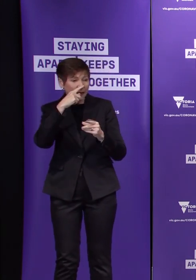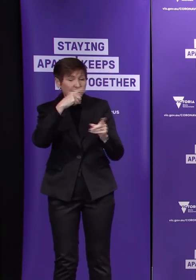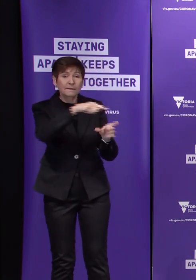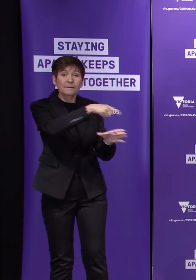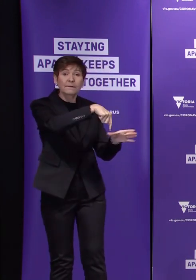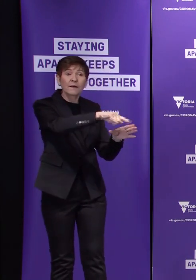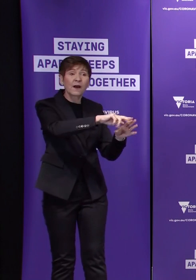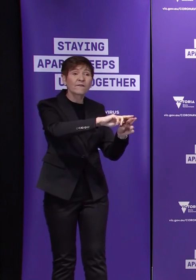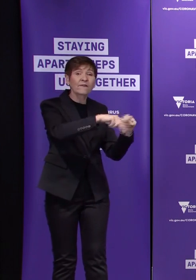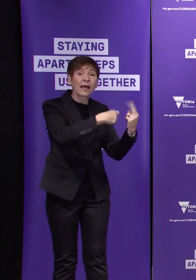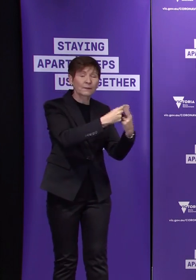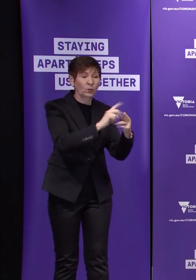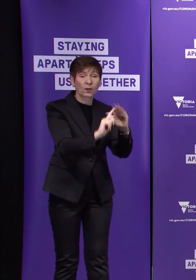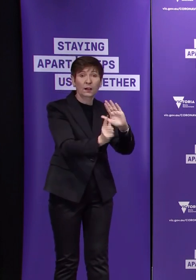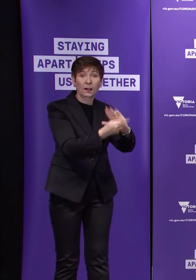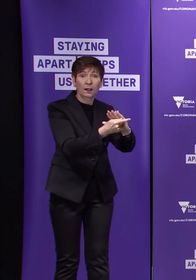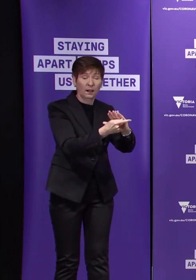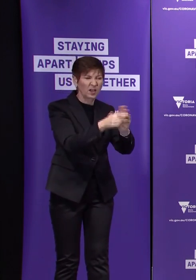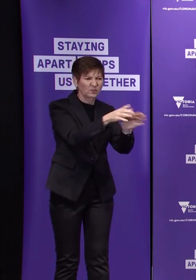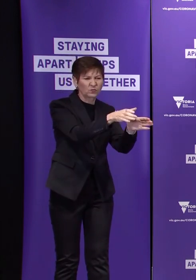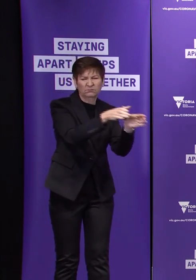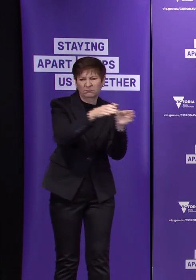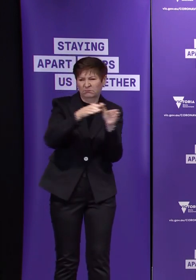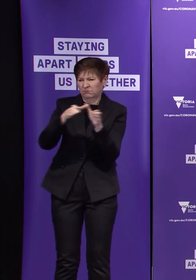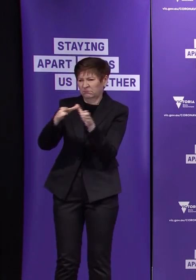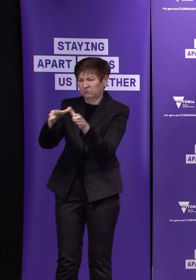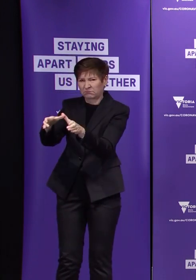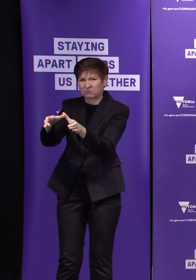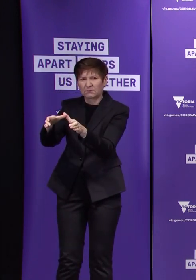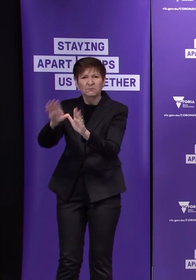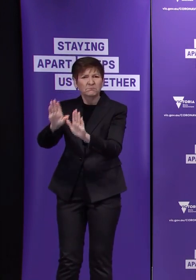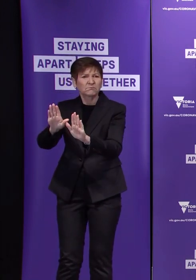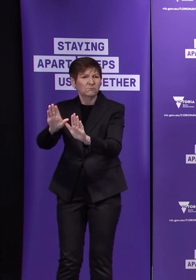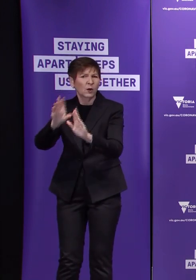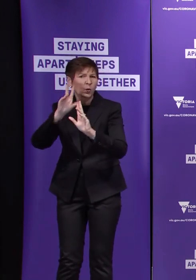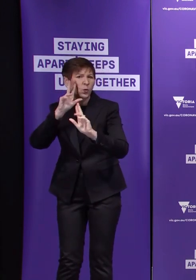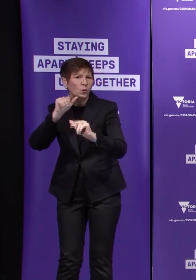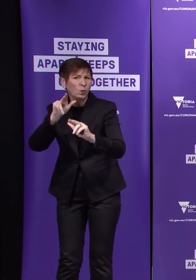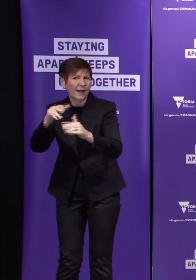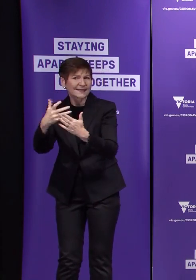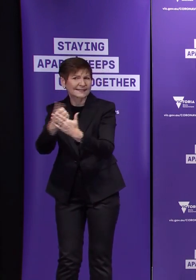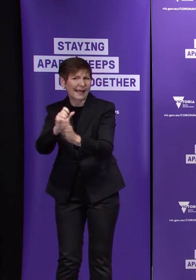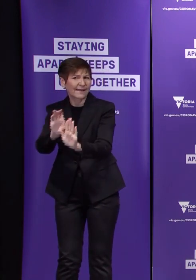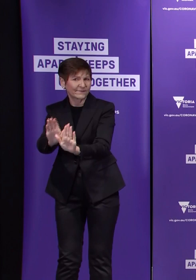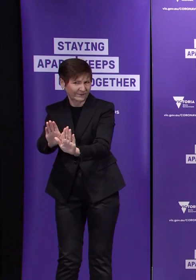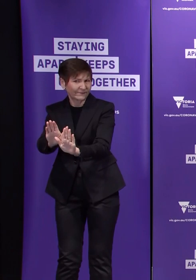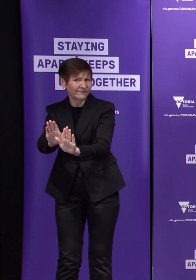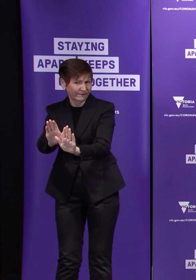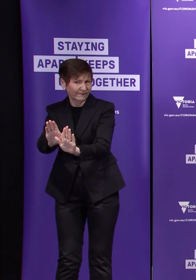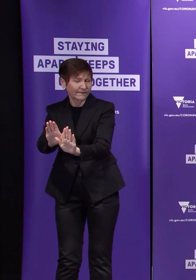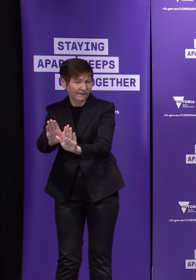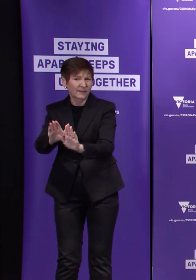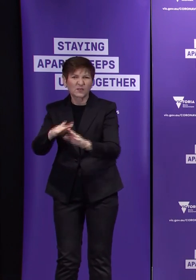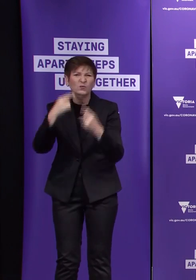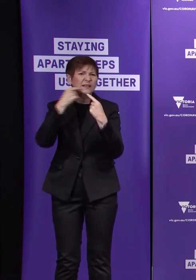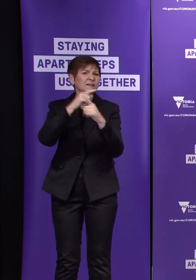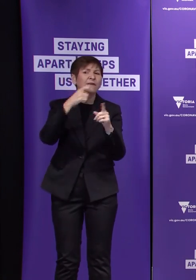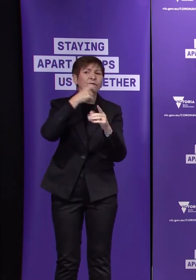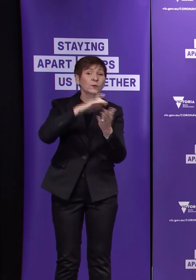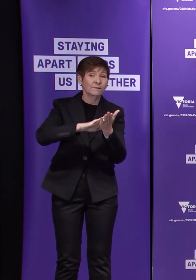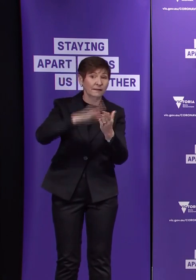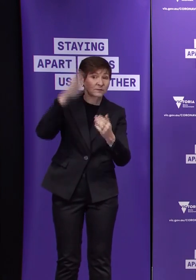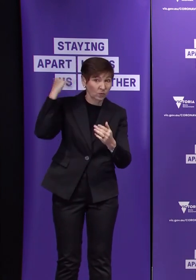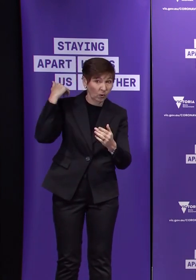situations, so that they could isolate safely, and we announced that a couple of months ago. So we've